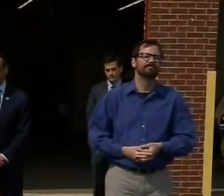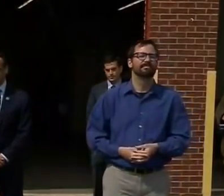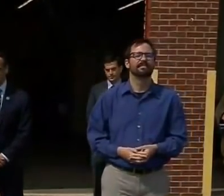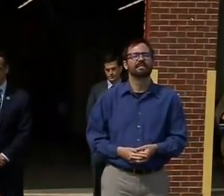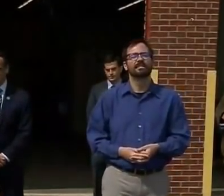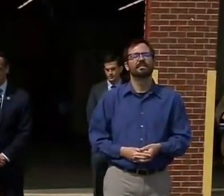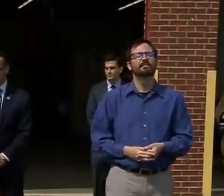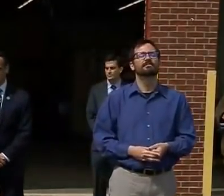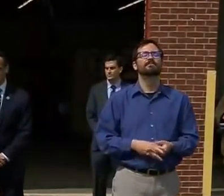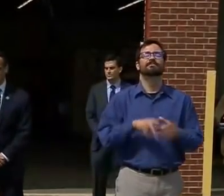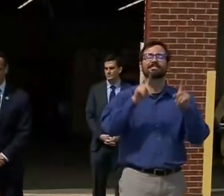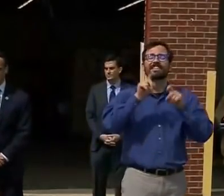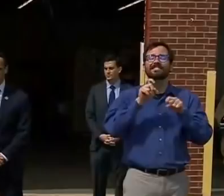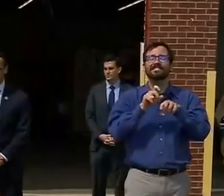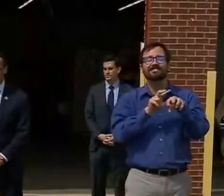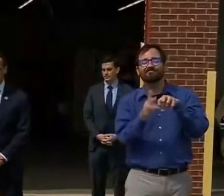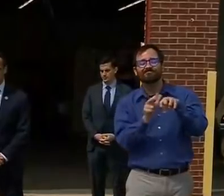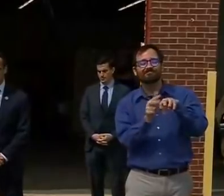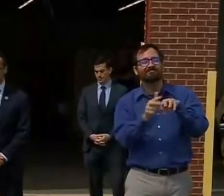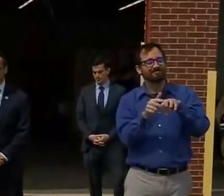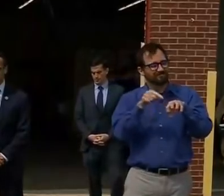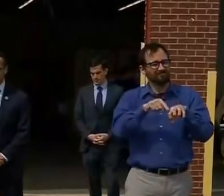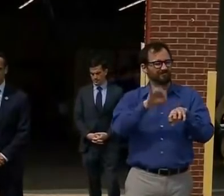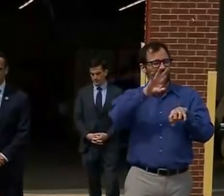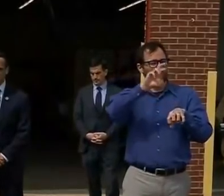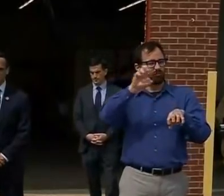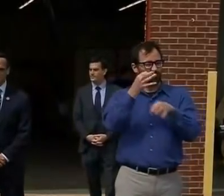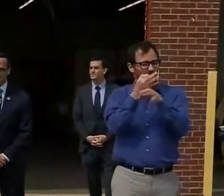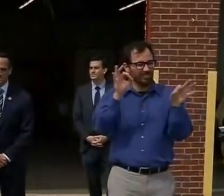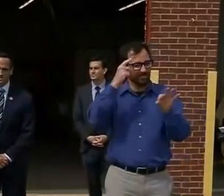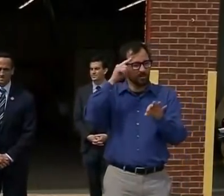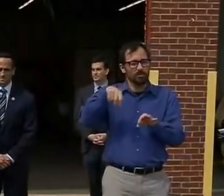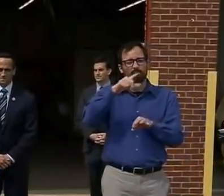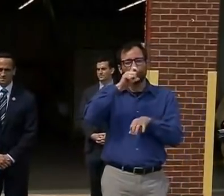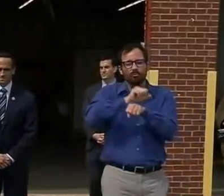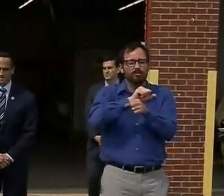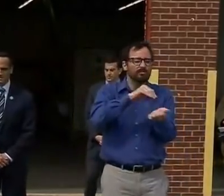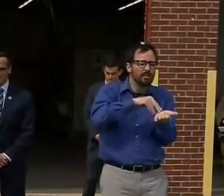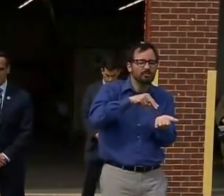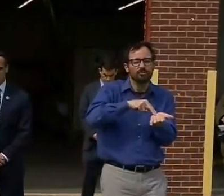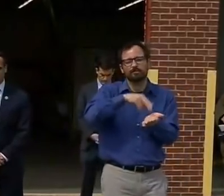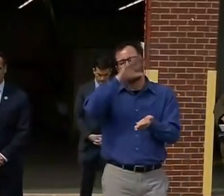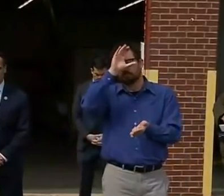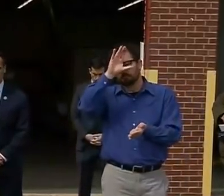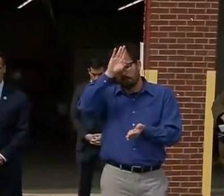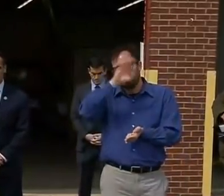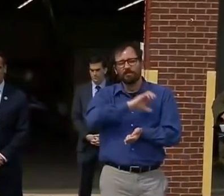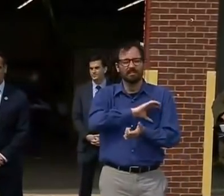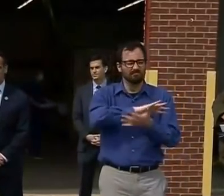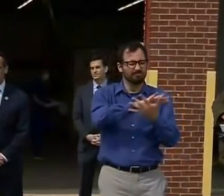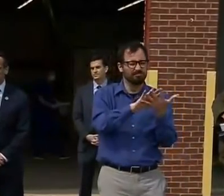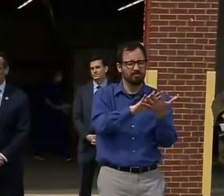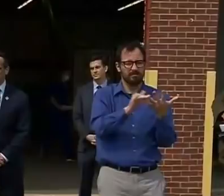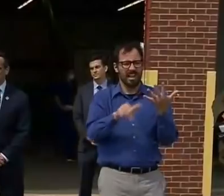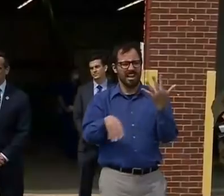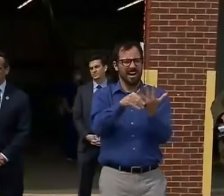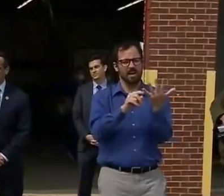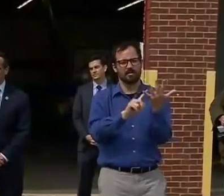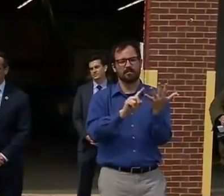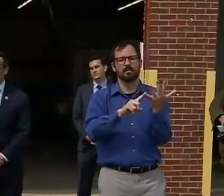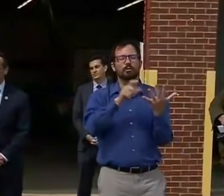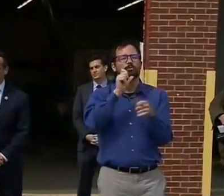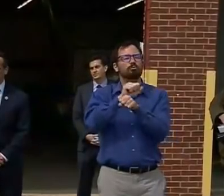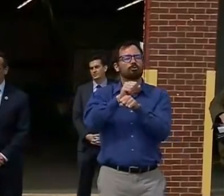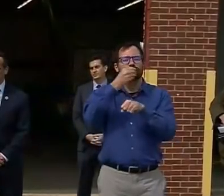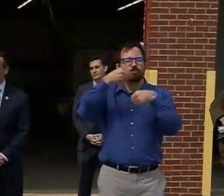supermarket workers. Starting today, the men and women who provide critical access to food and other necessities can